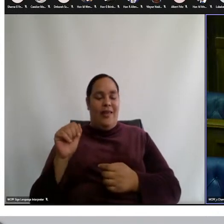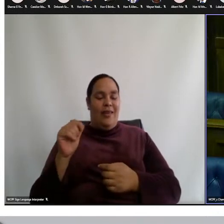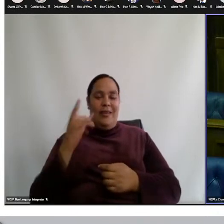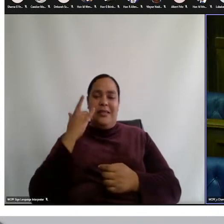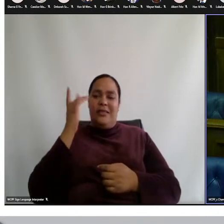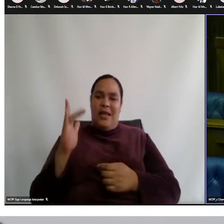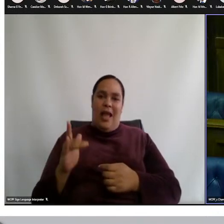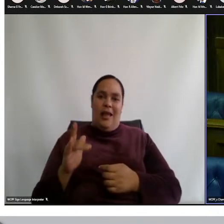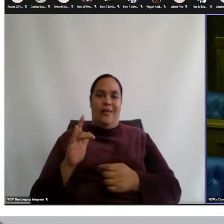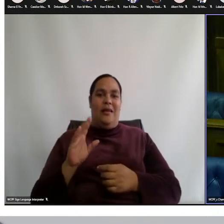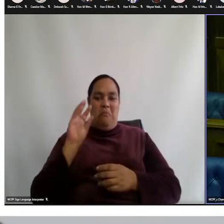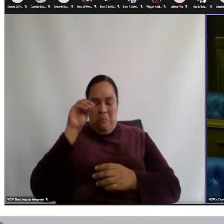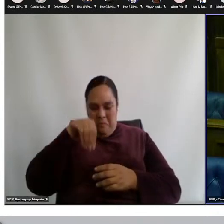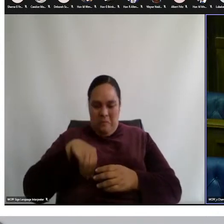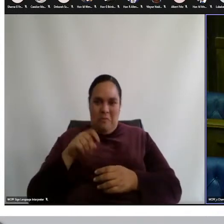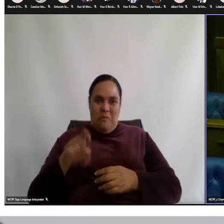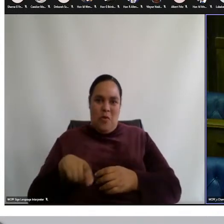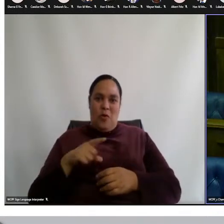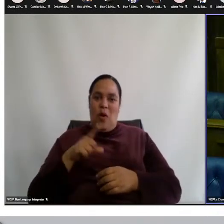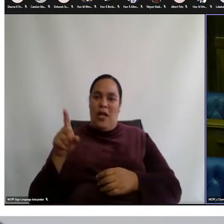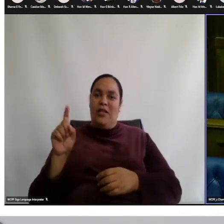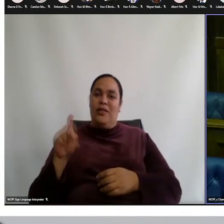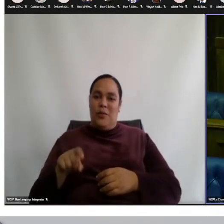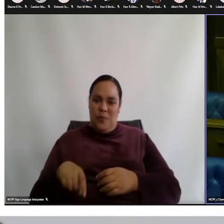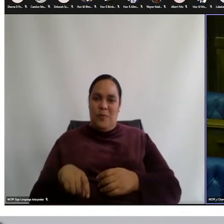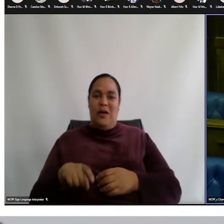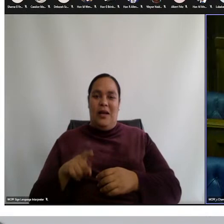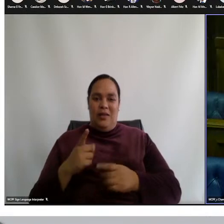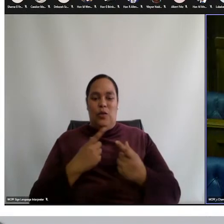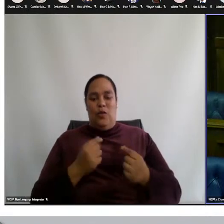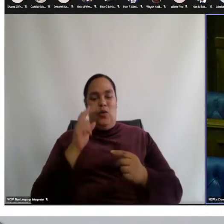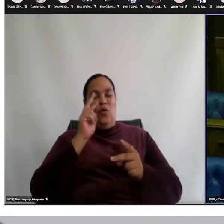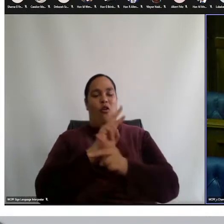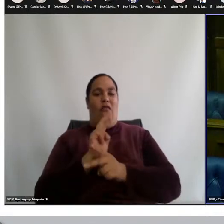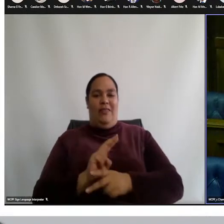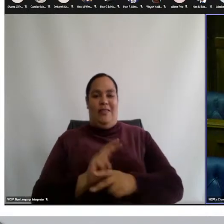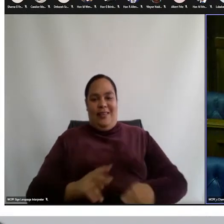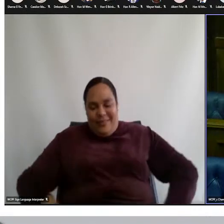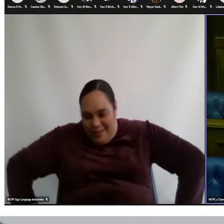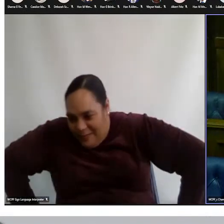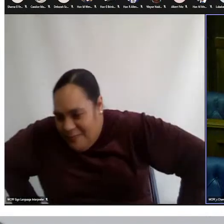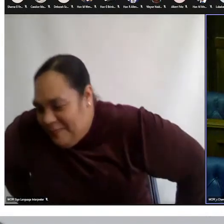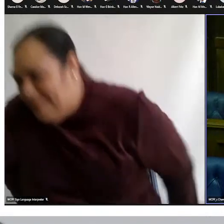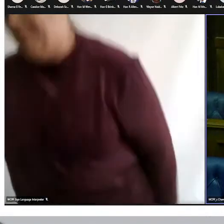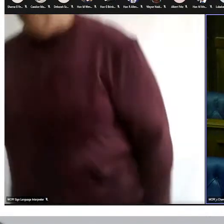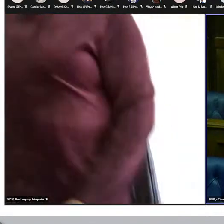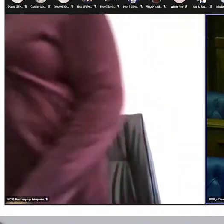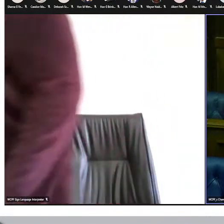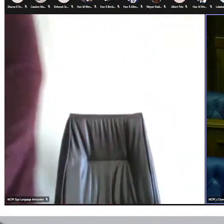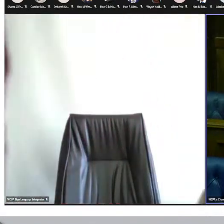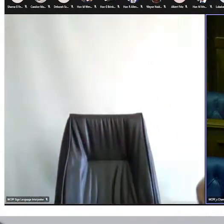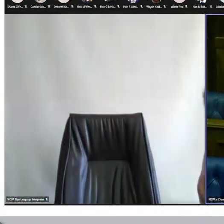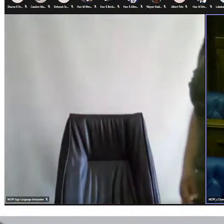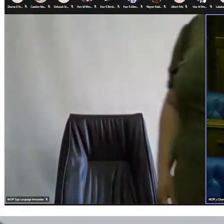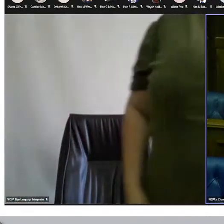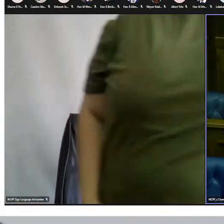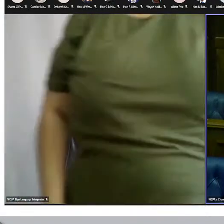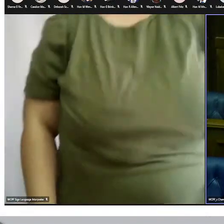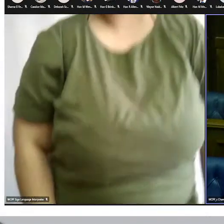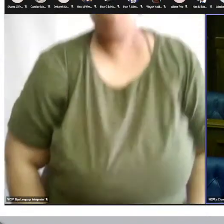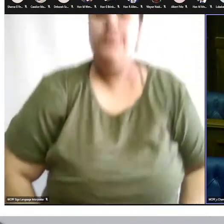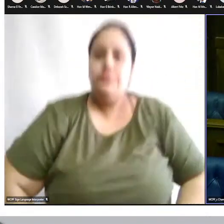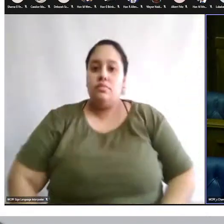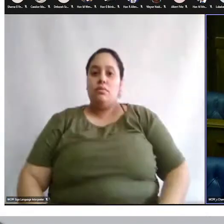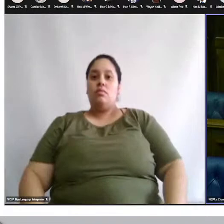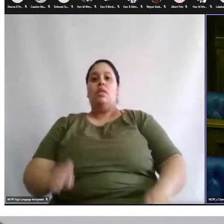skande. Because he should be playing oversight. So it's very clear here, there's no political will to deal because either they